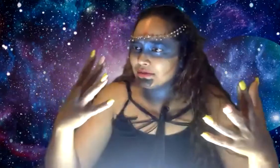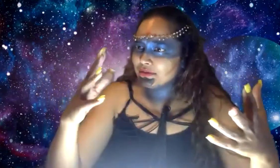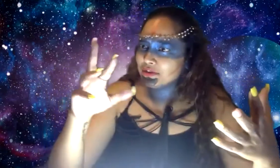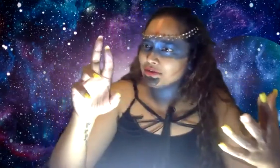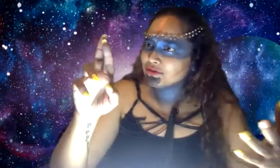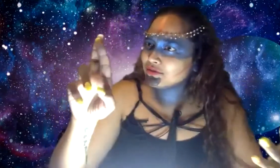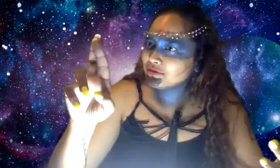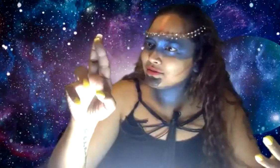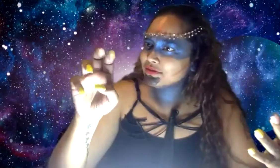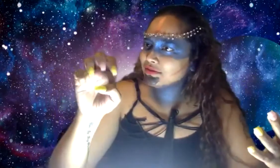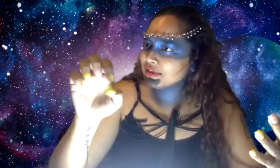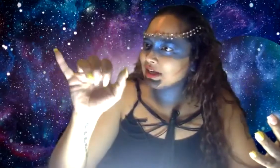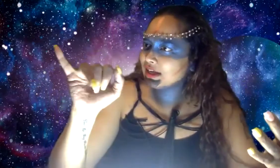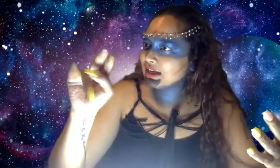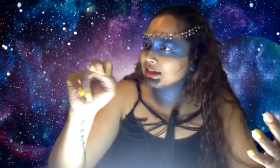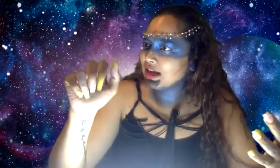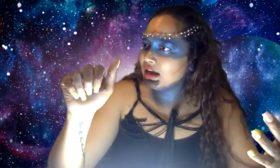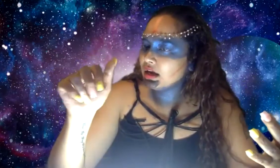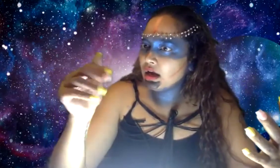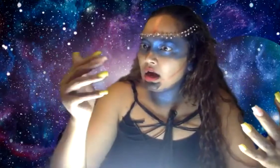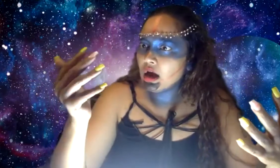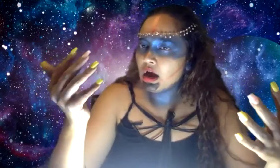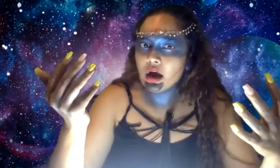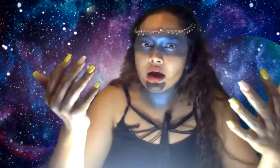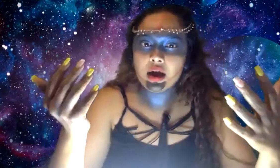I watched my hands. My hands started to sign. My name is Reina.